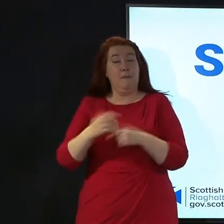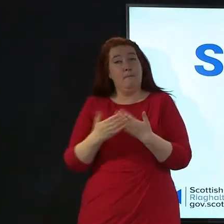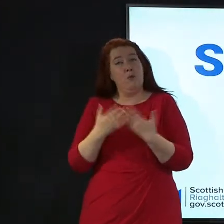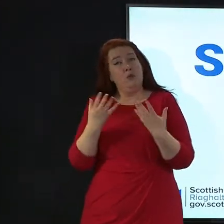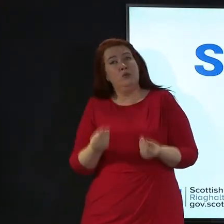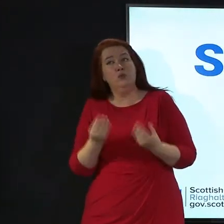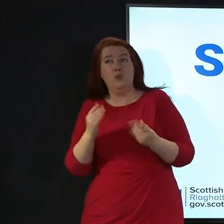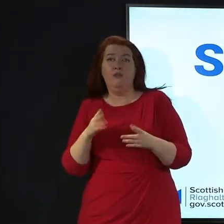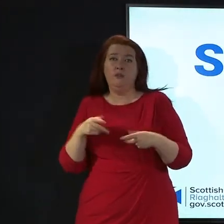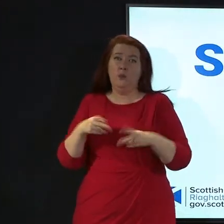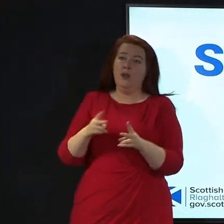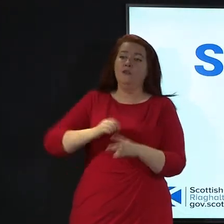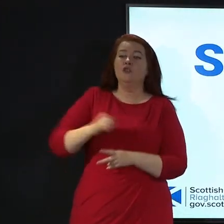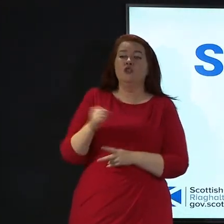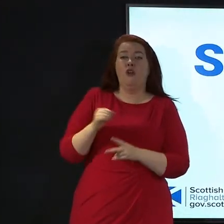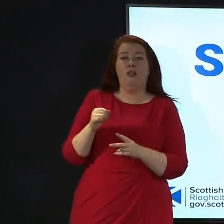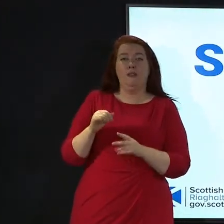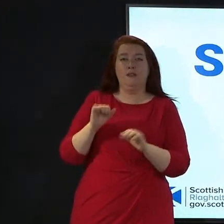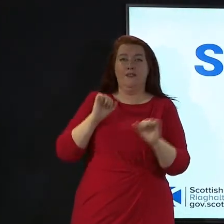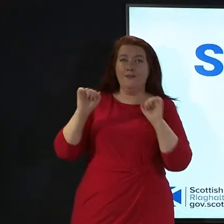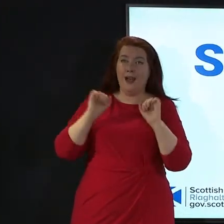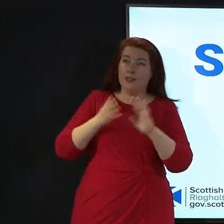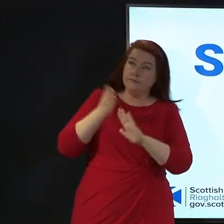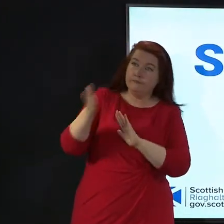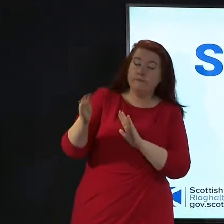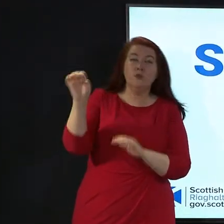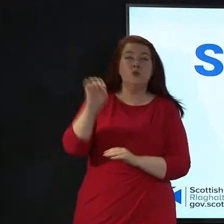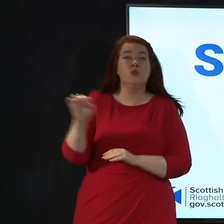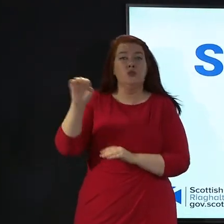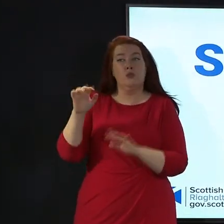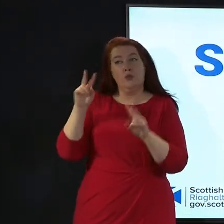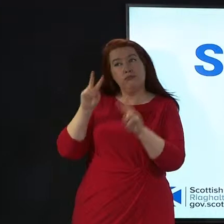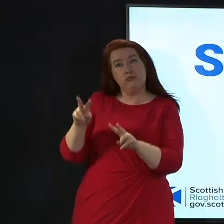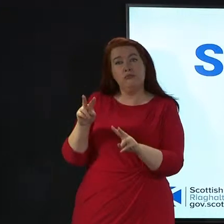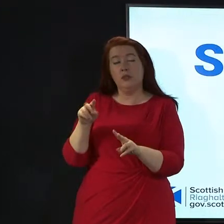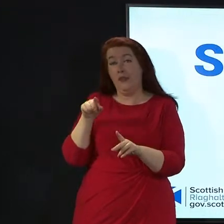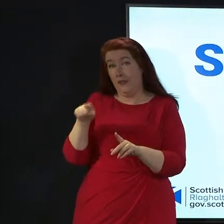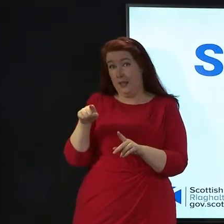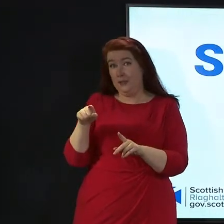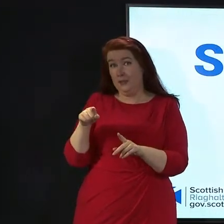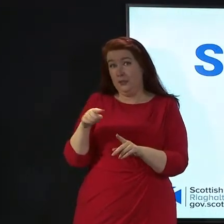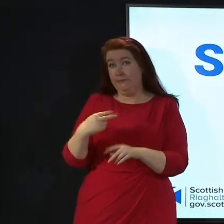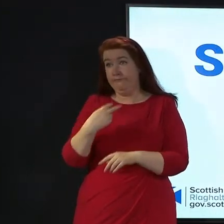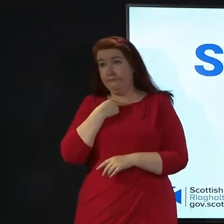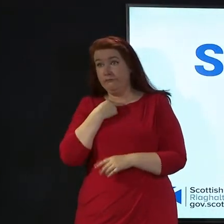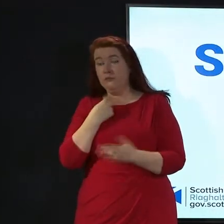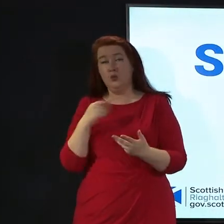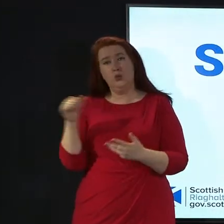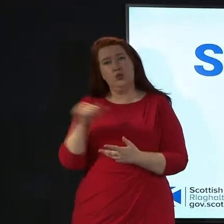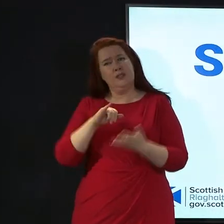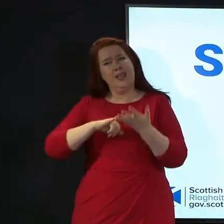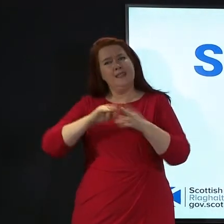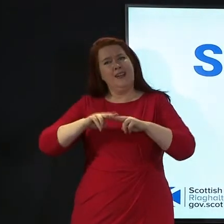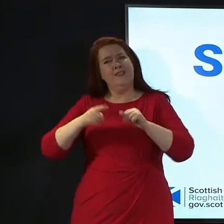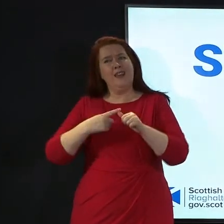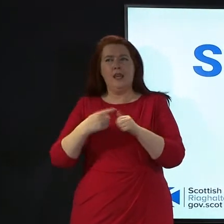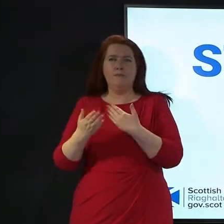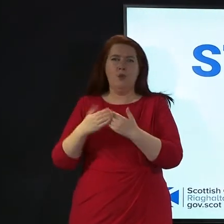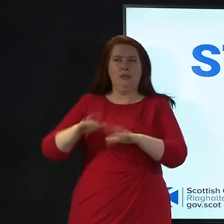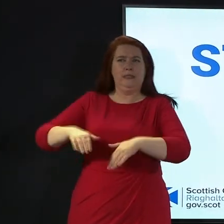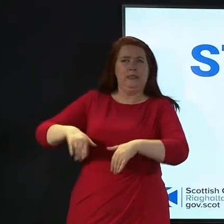to Scotland fans travelling to the Euros and not asking the SFA to be more explicit and stronger in discouraging fans from